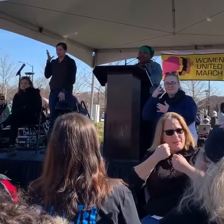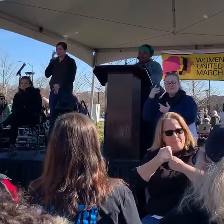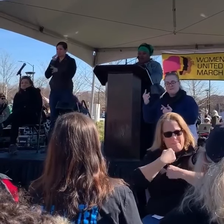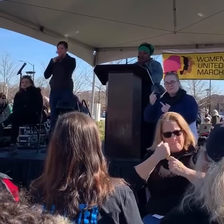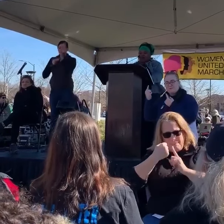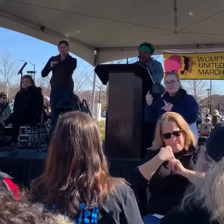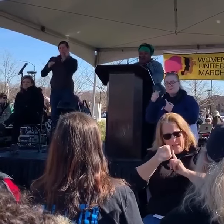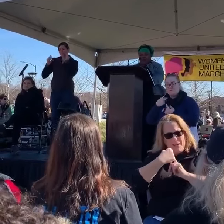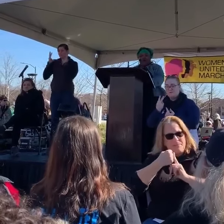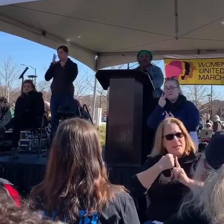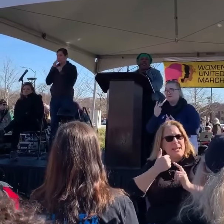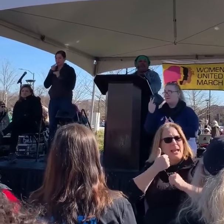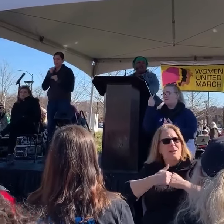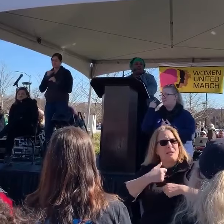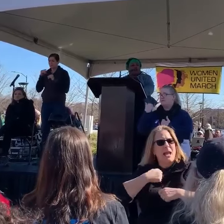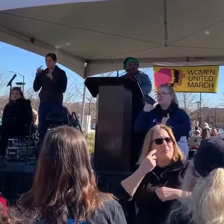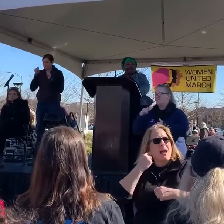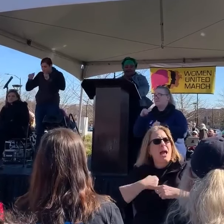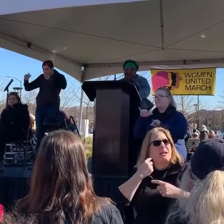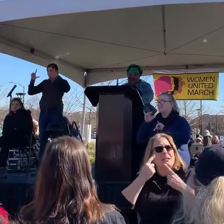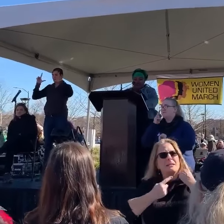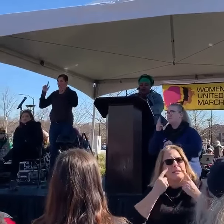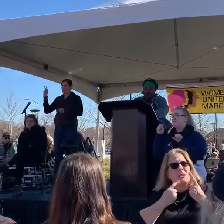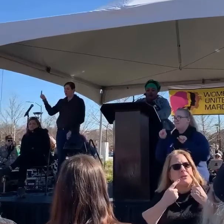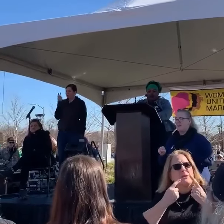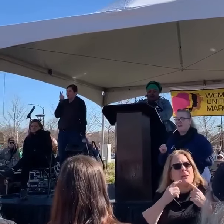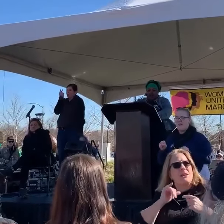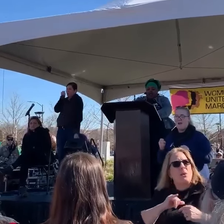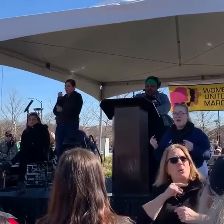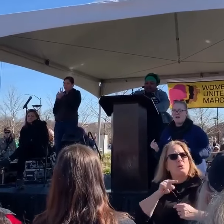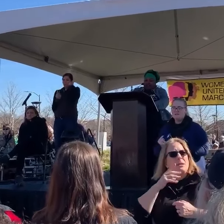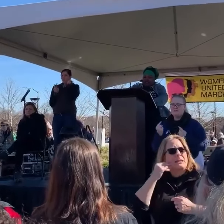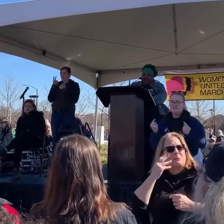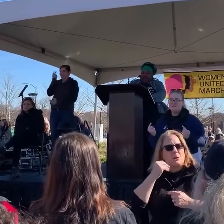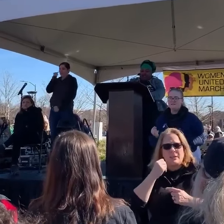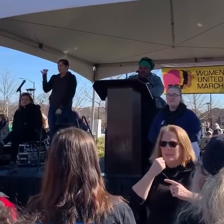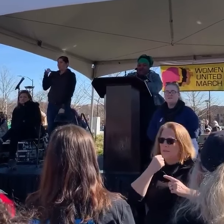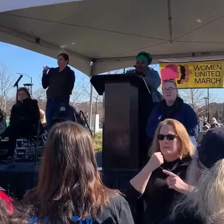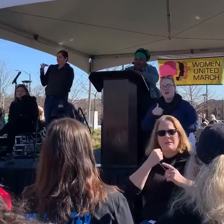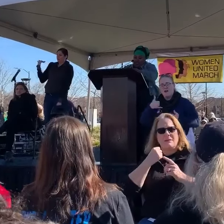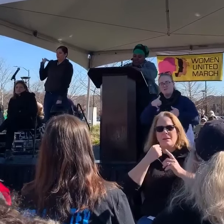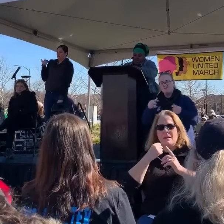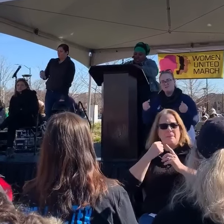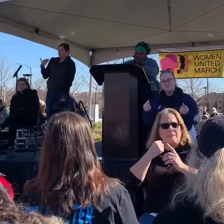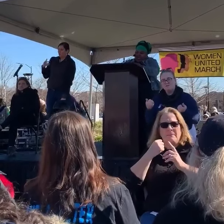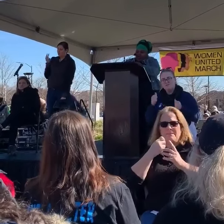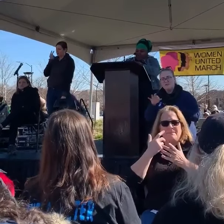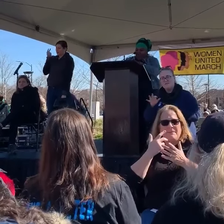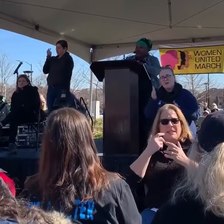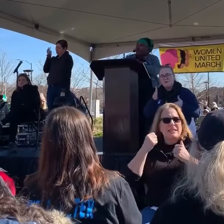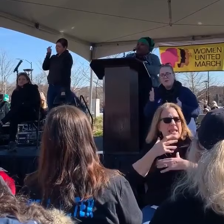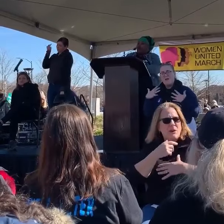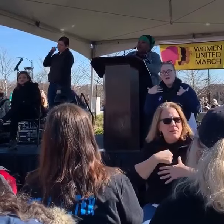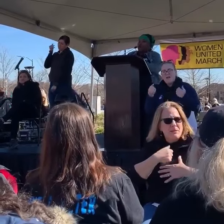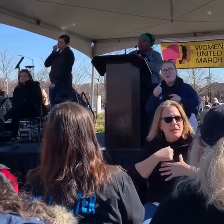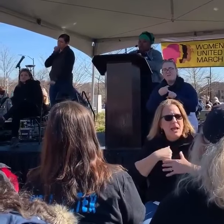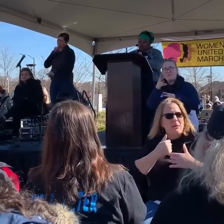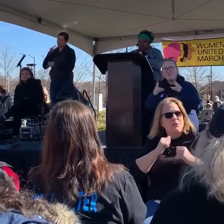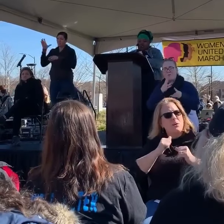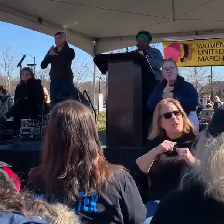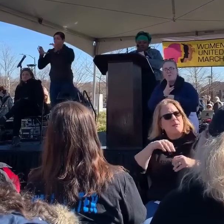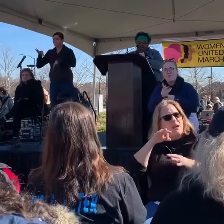time I look in my rearview mirror, they are taunting me. And I'm still trying to find ways to heal through what the